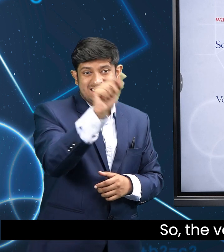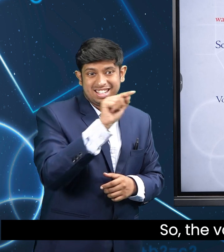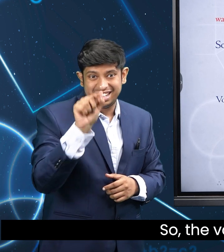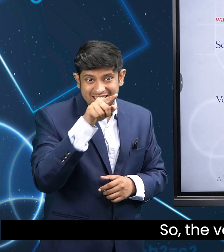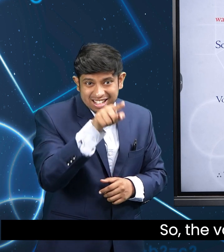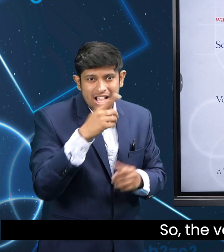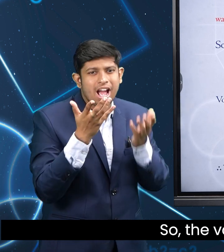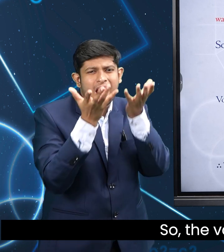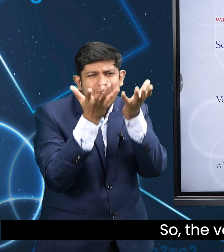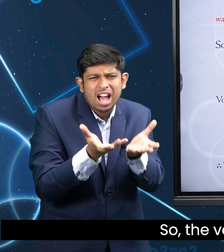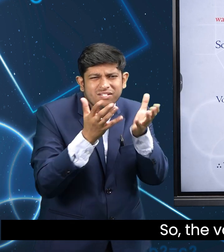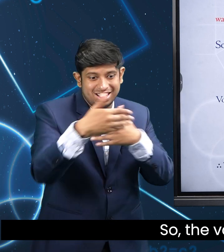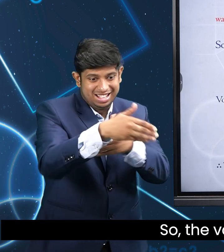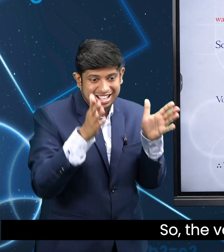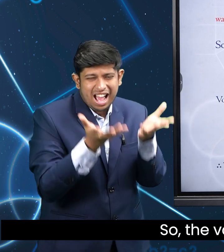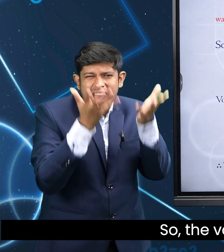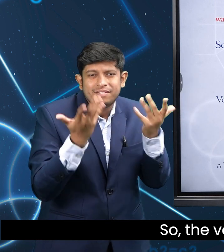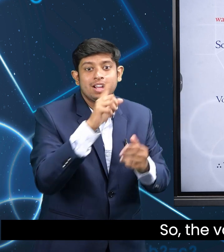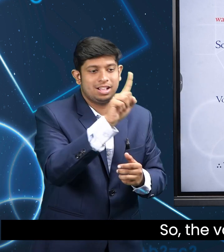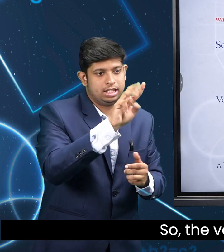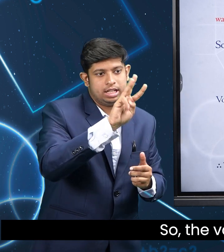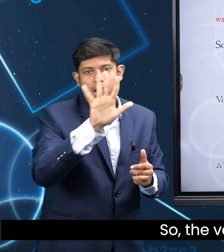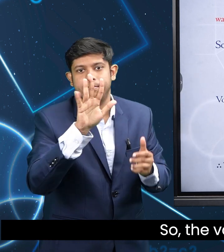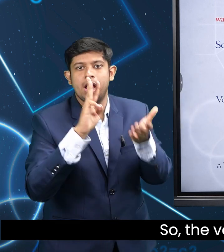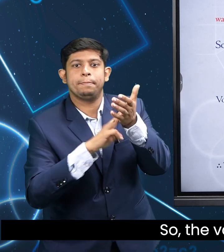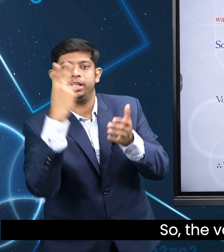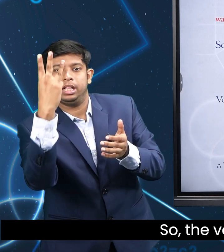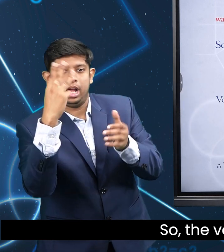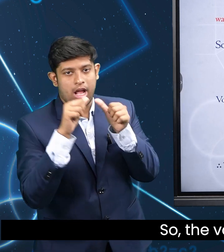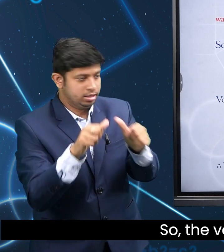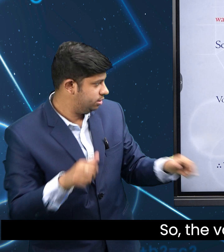So, the volume of the cuboid is equal to 135 meter cube.